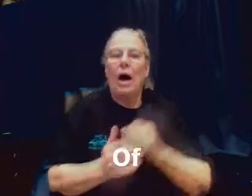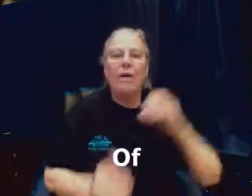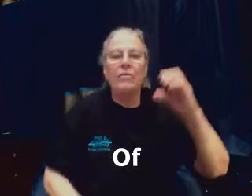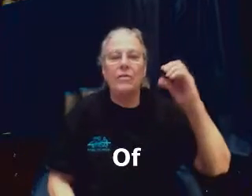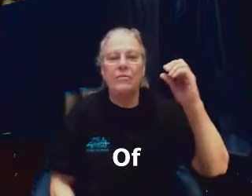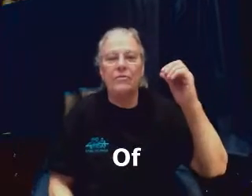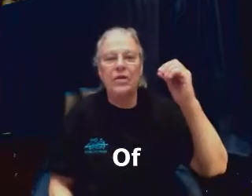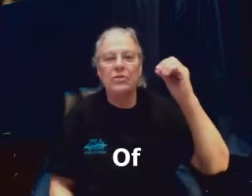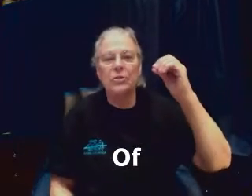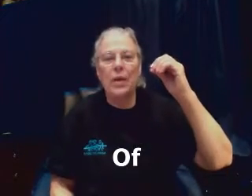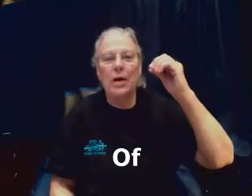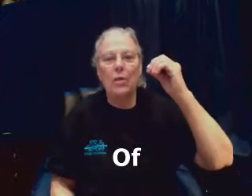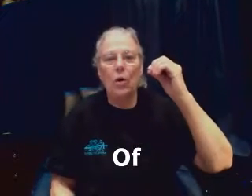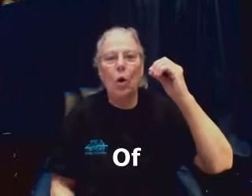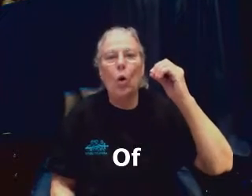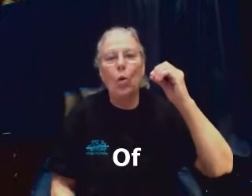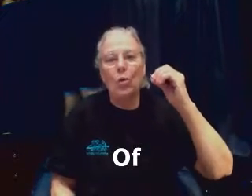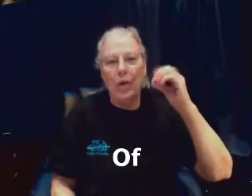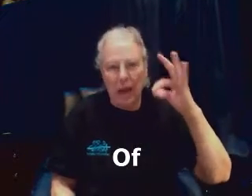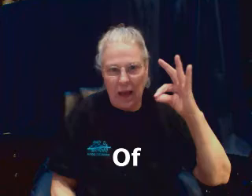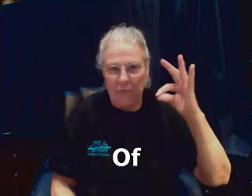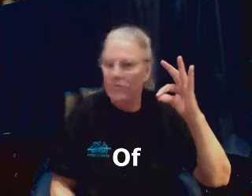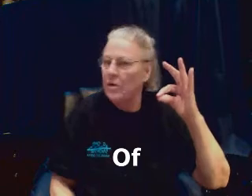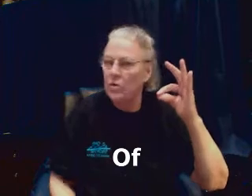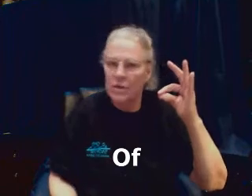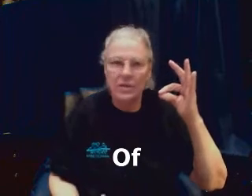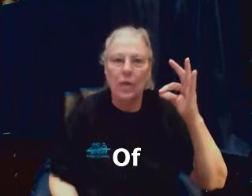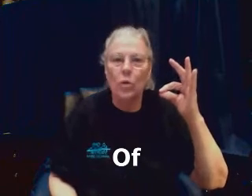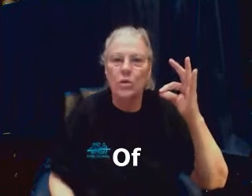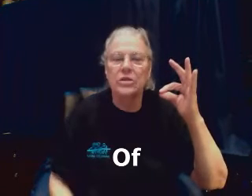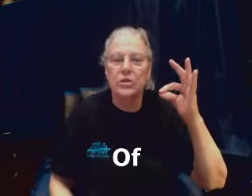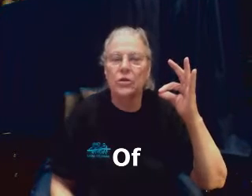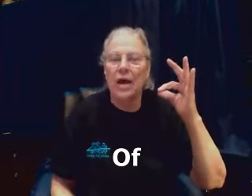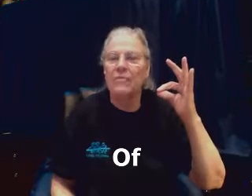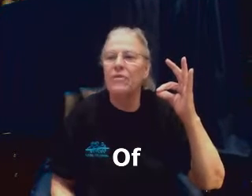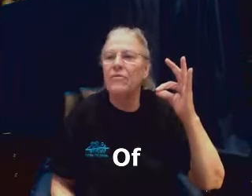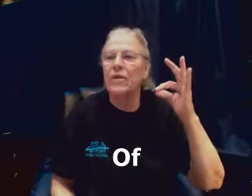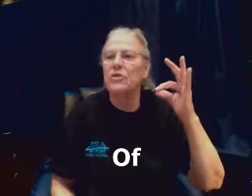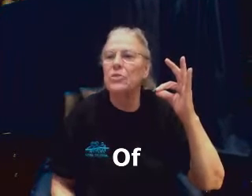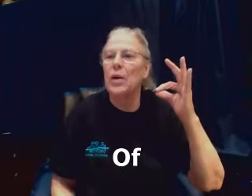Of, fingerspell, O-F. There are just some words that you have to fingerspell.